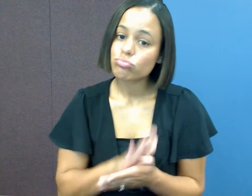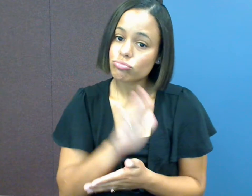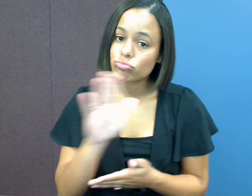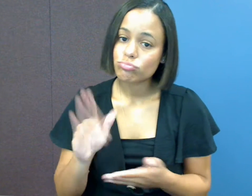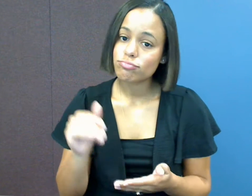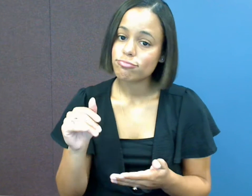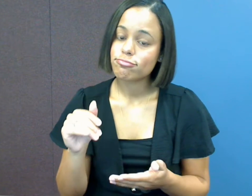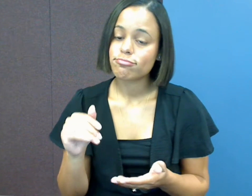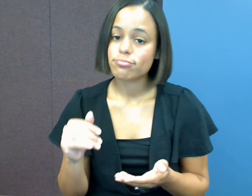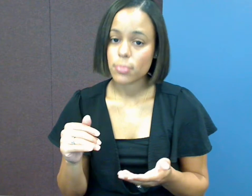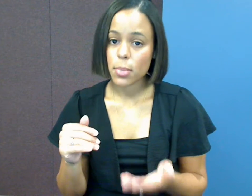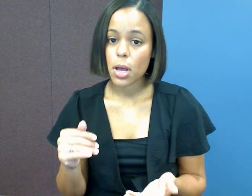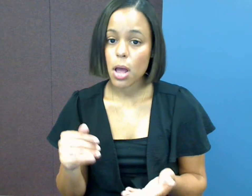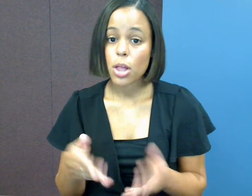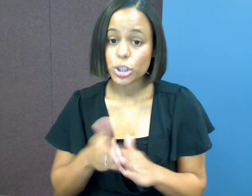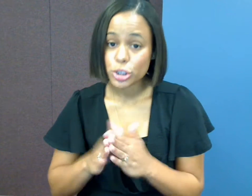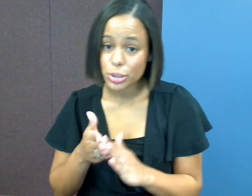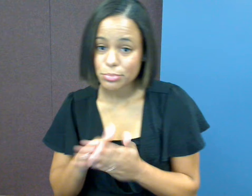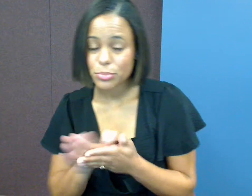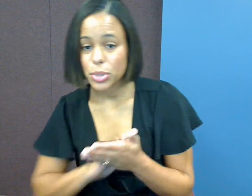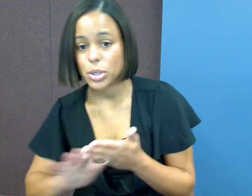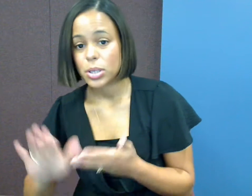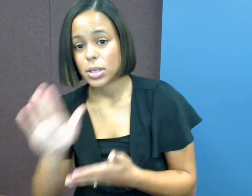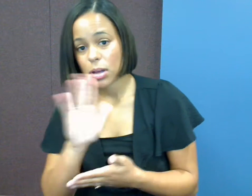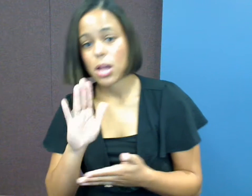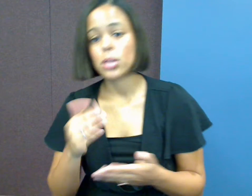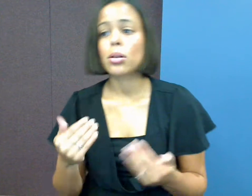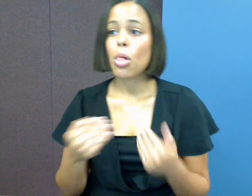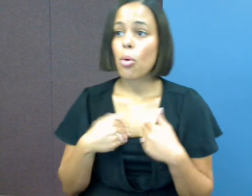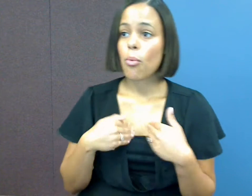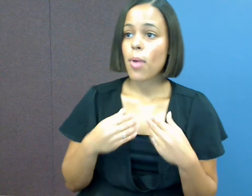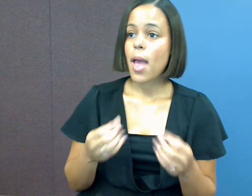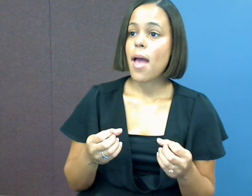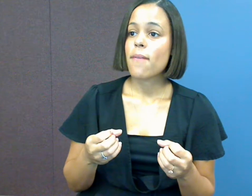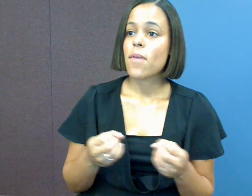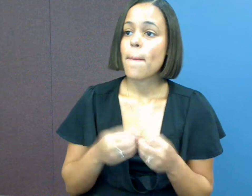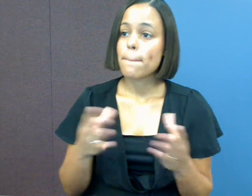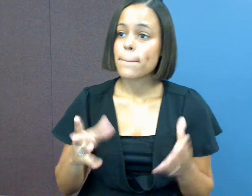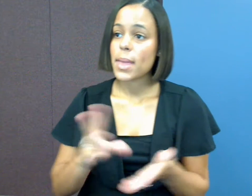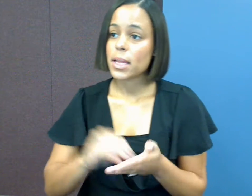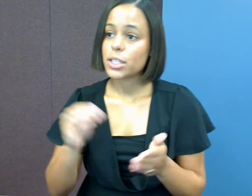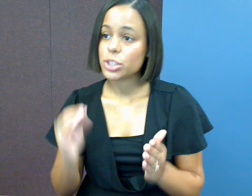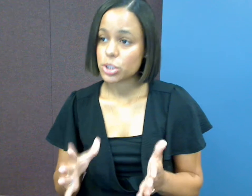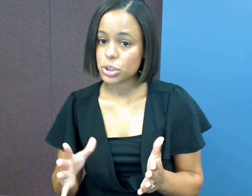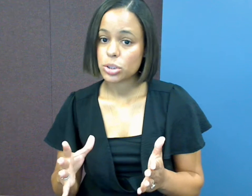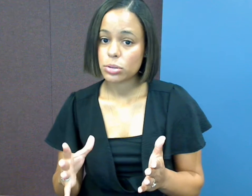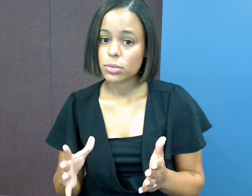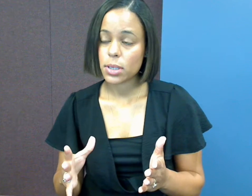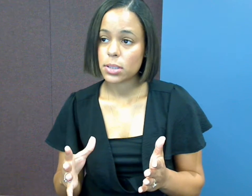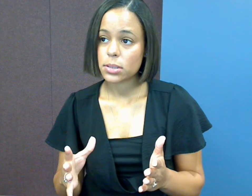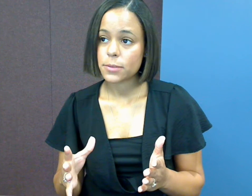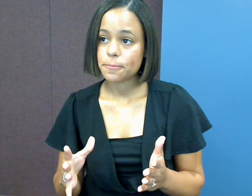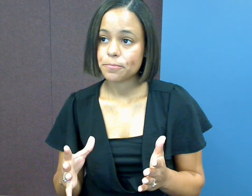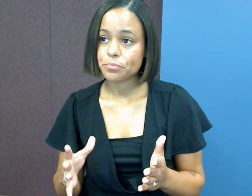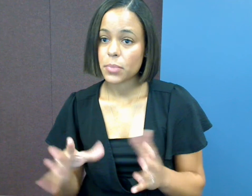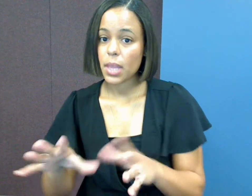students that are not yet high school graduates, but taking courses at the college level. The question